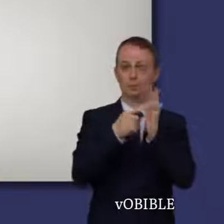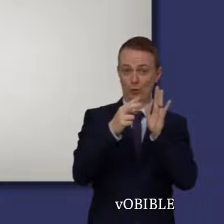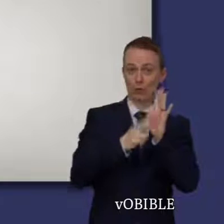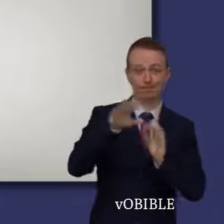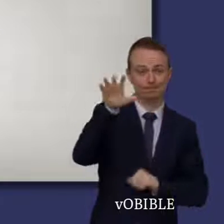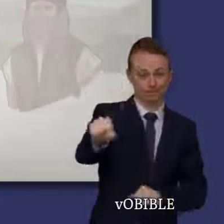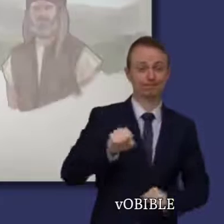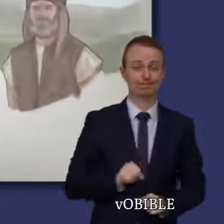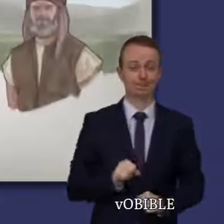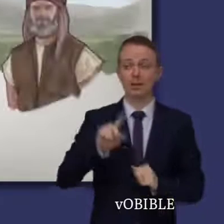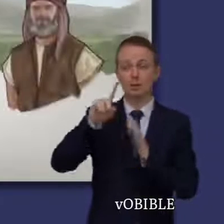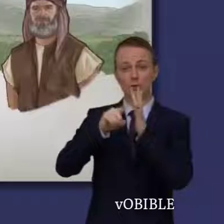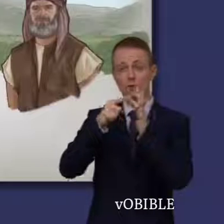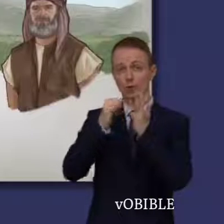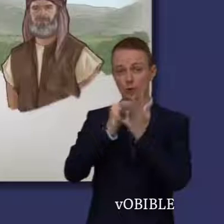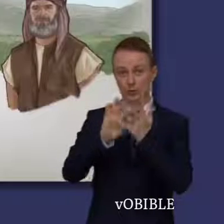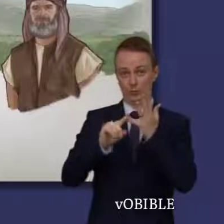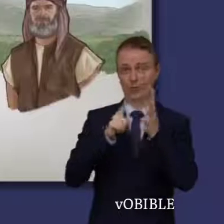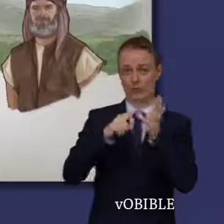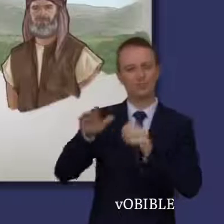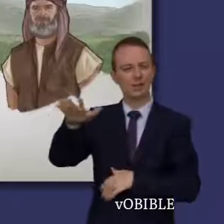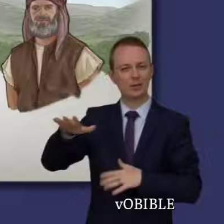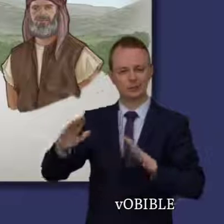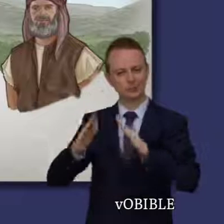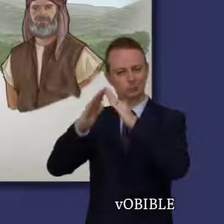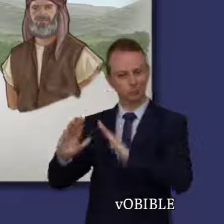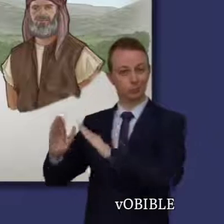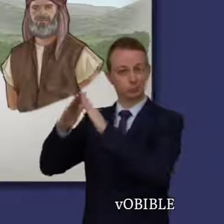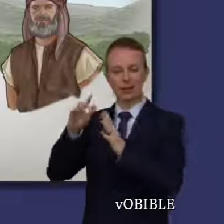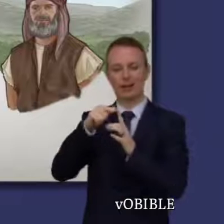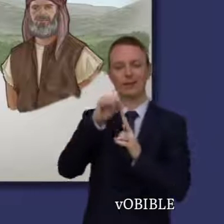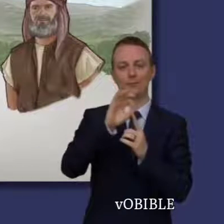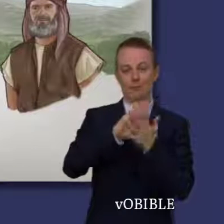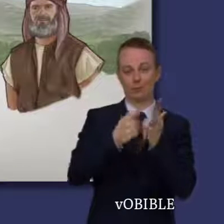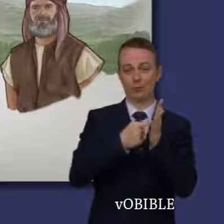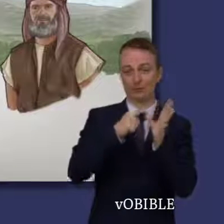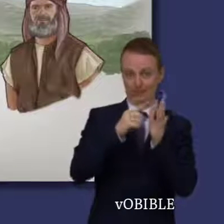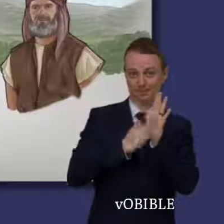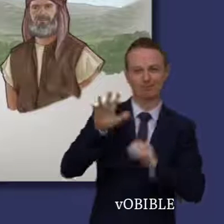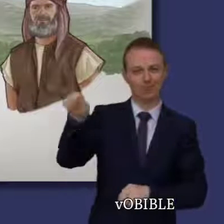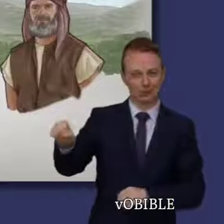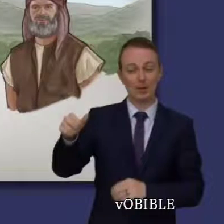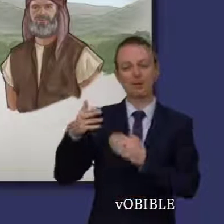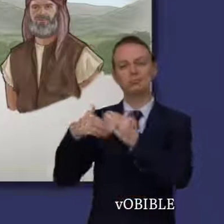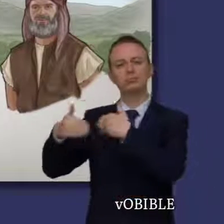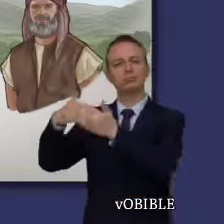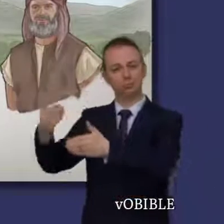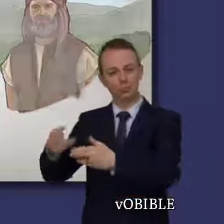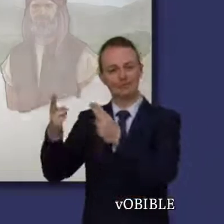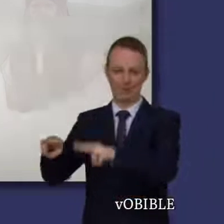Hebron. Joshua's inheritance was in the mountainous region of Ephraim, where he died at the age of